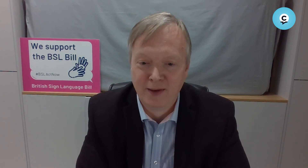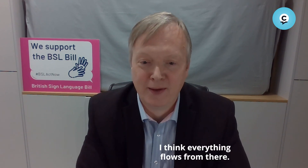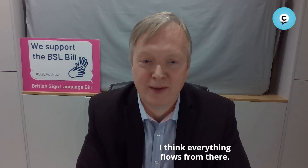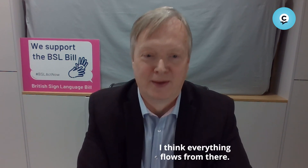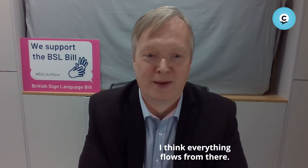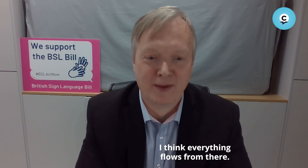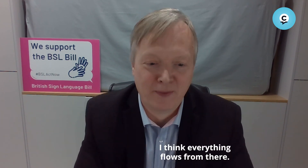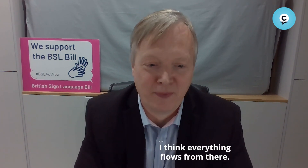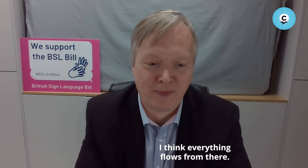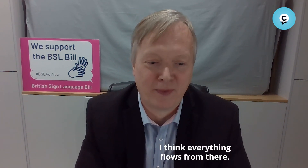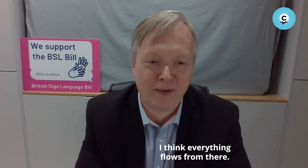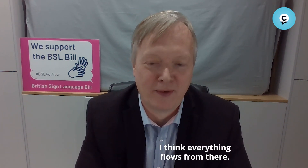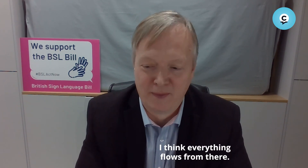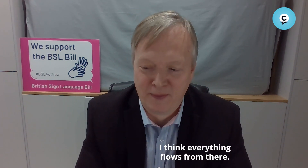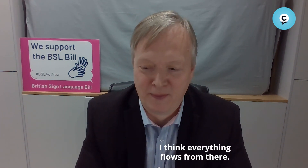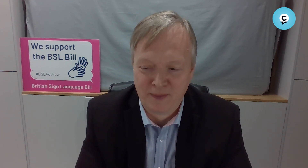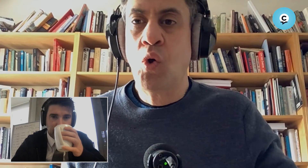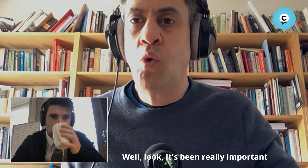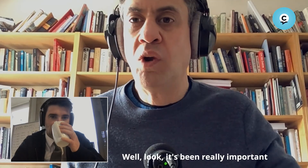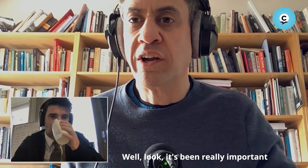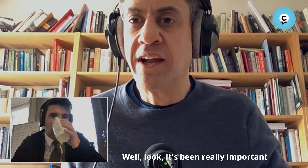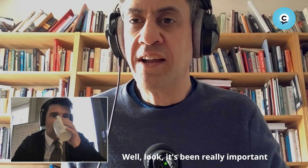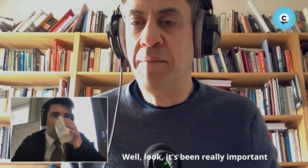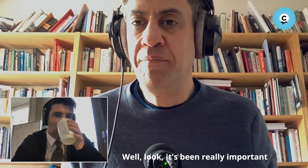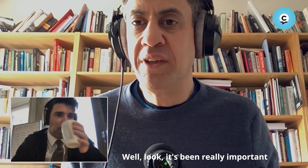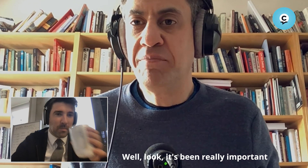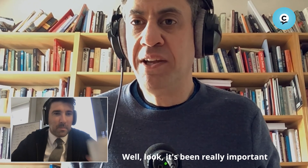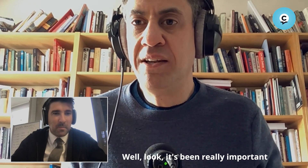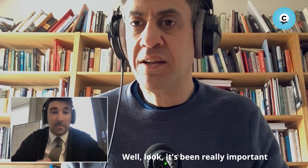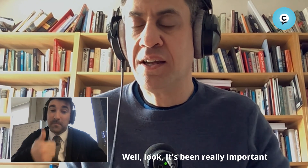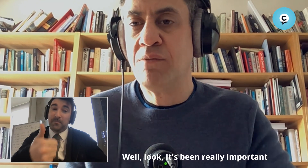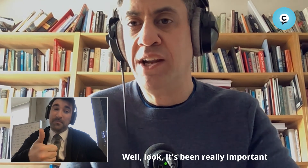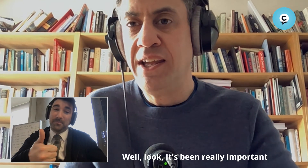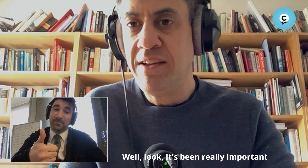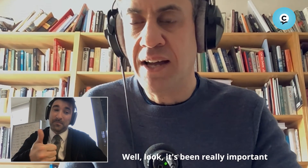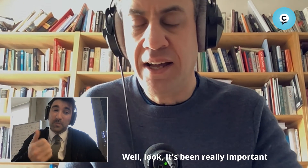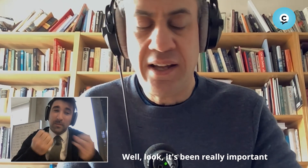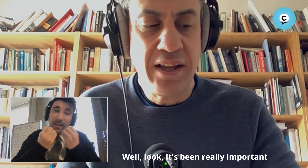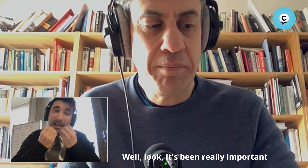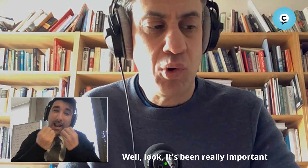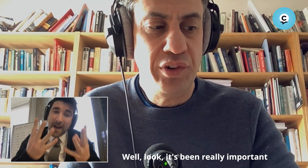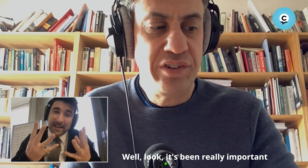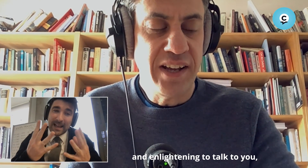I think everything flows from there. Well, look, it's been really important